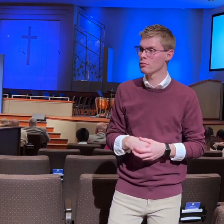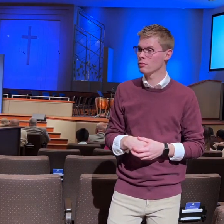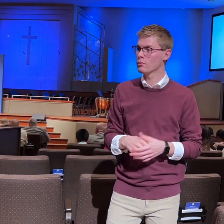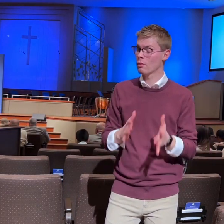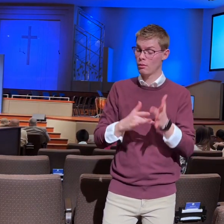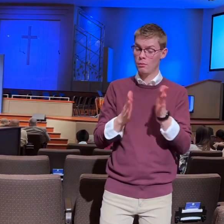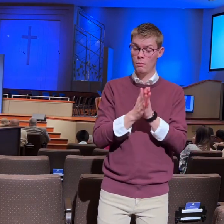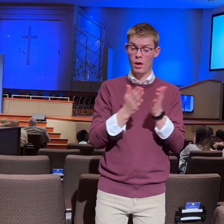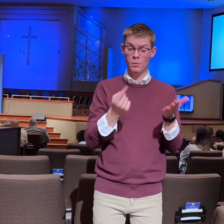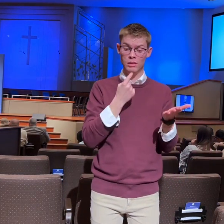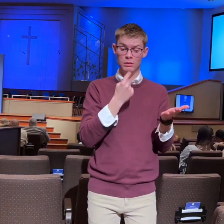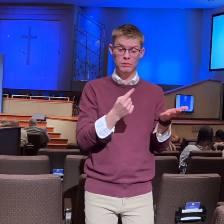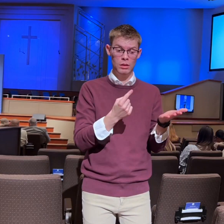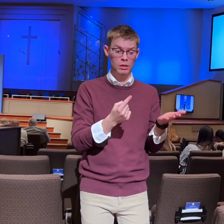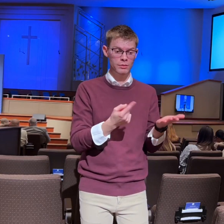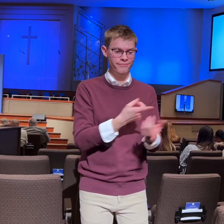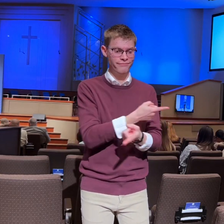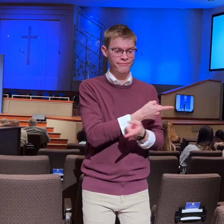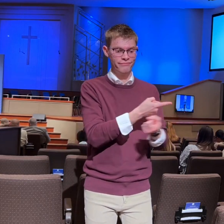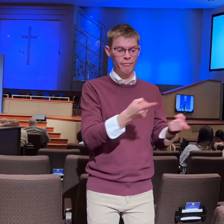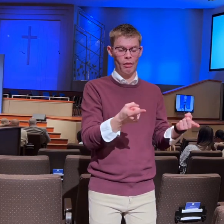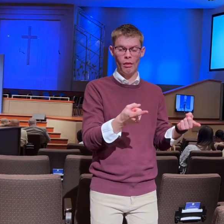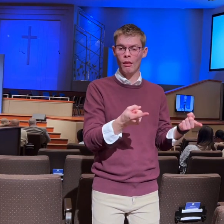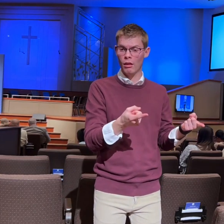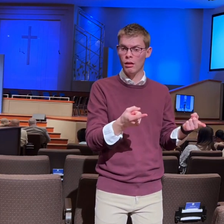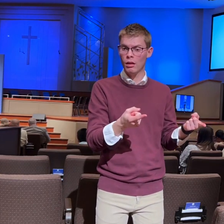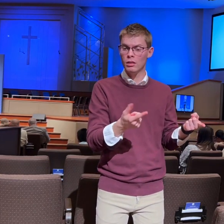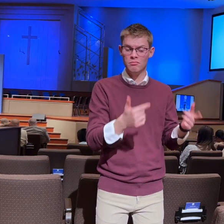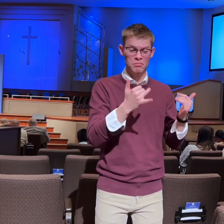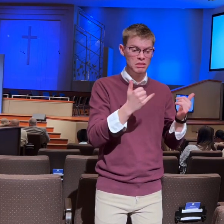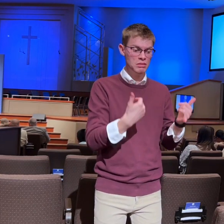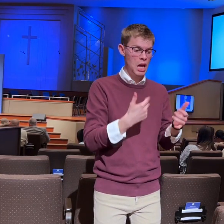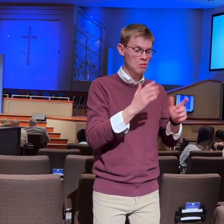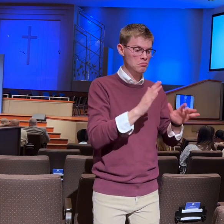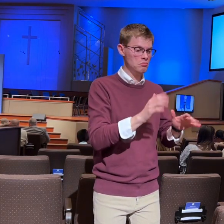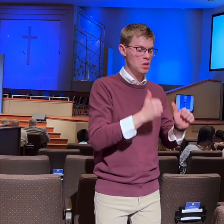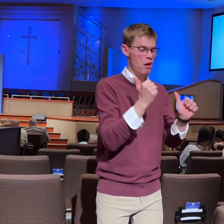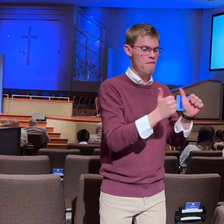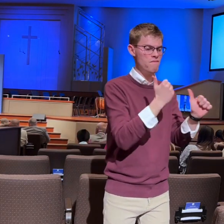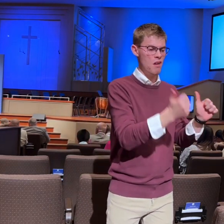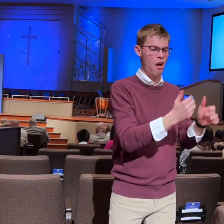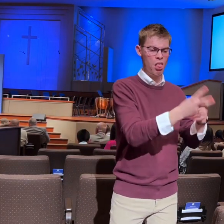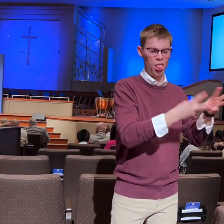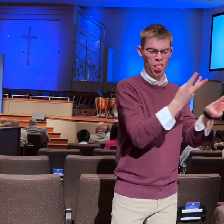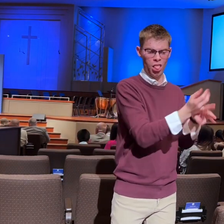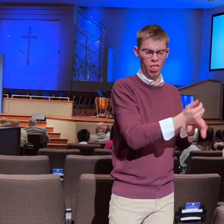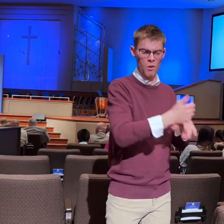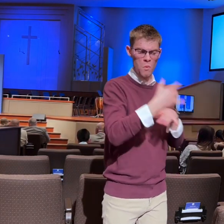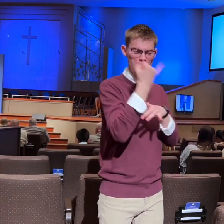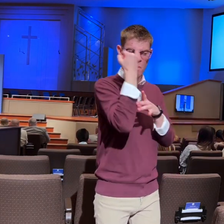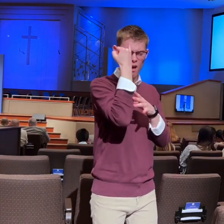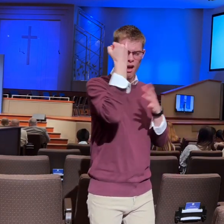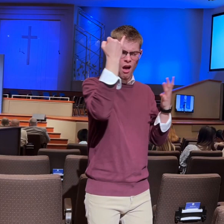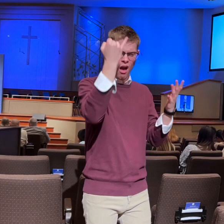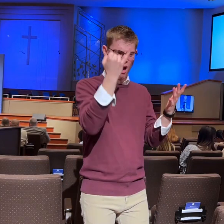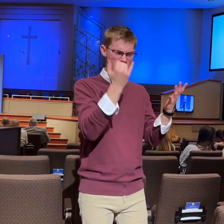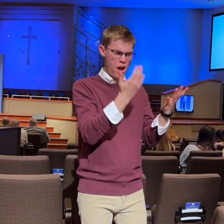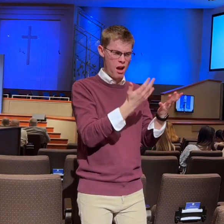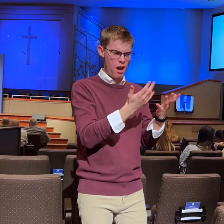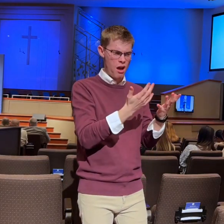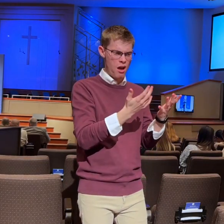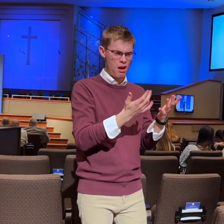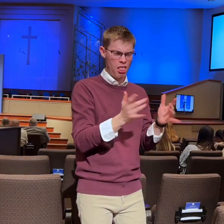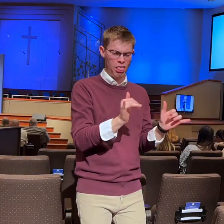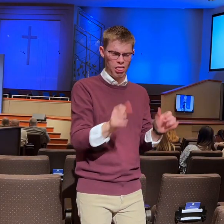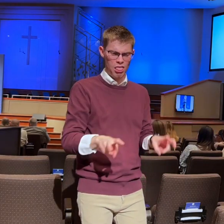says, who being past feeling have given themselves over unto lasciviousness to work all uncleanness with greediness.